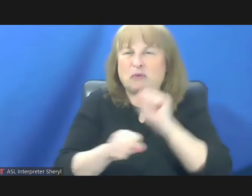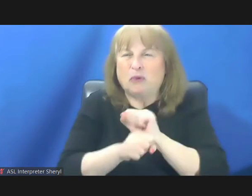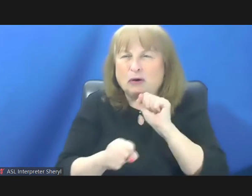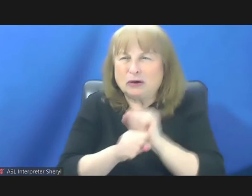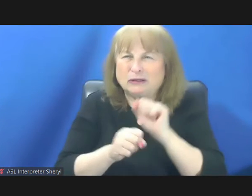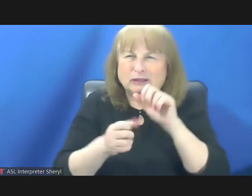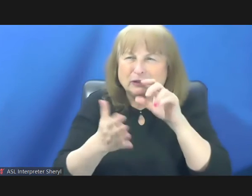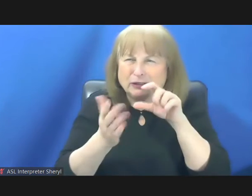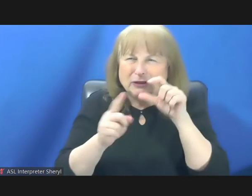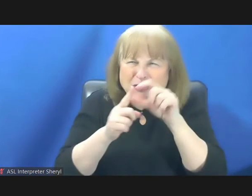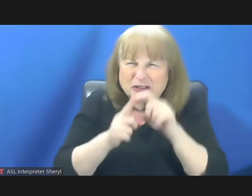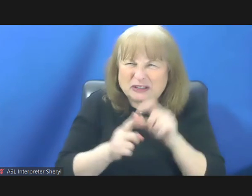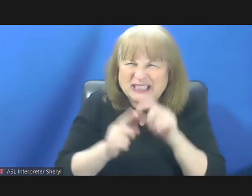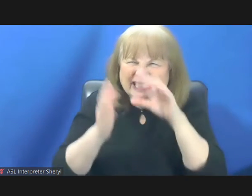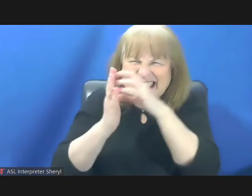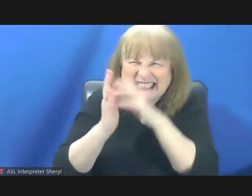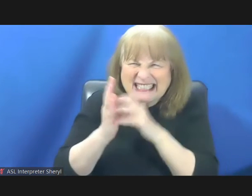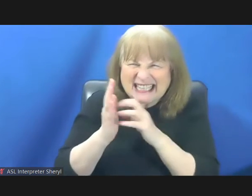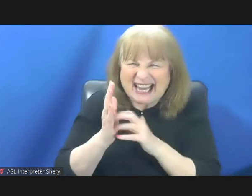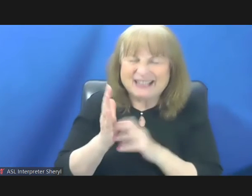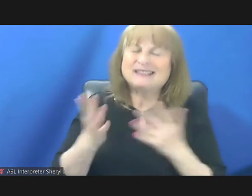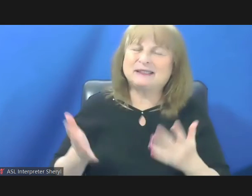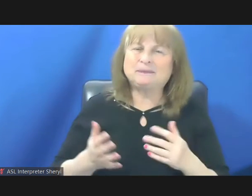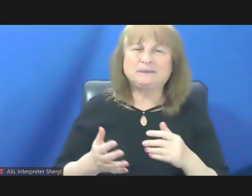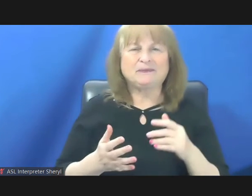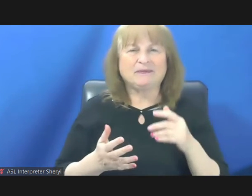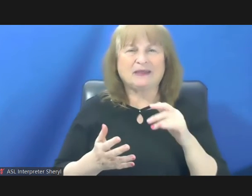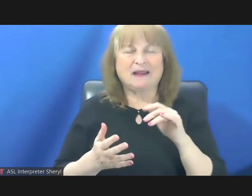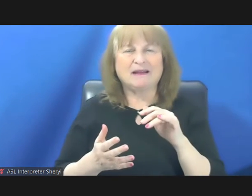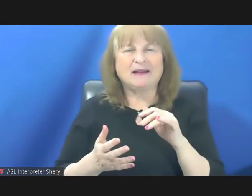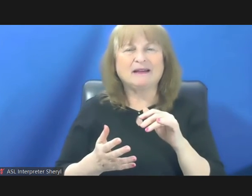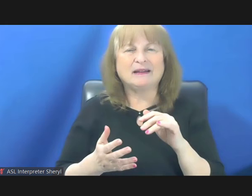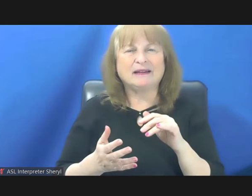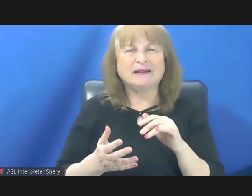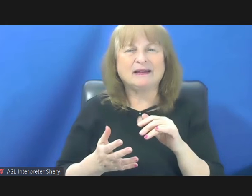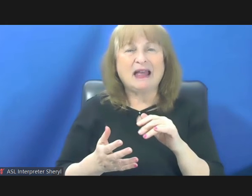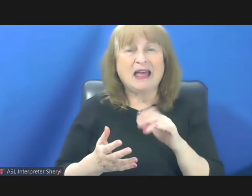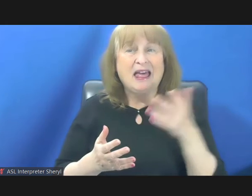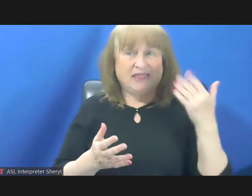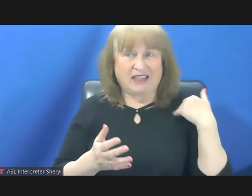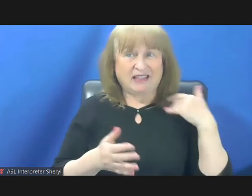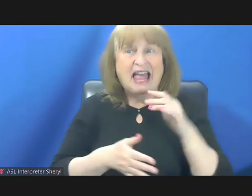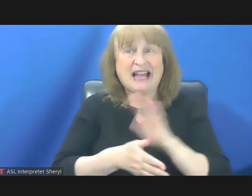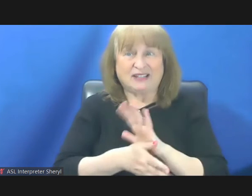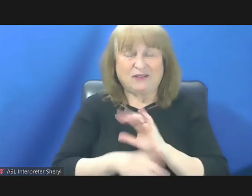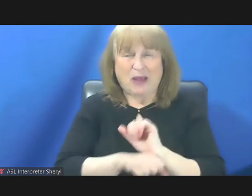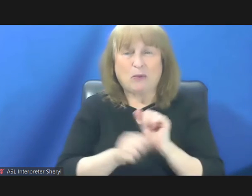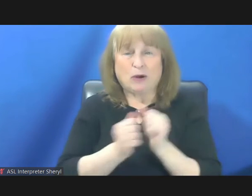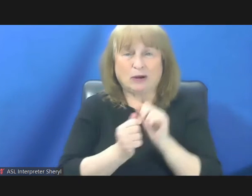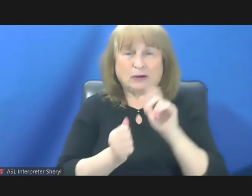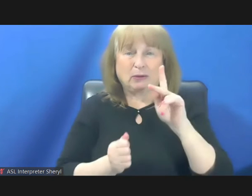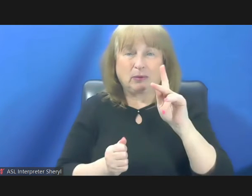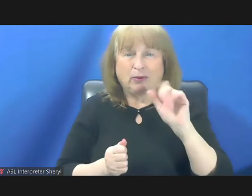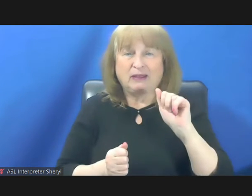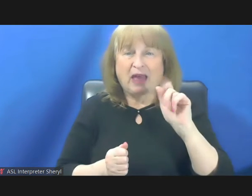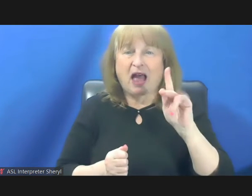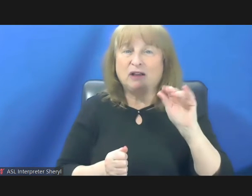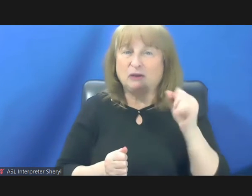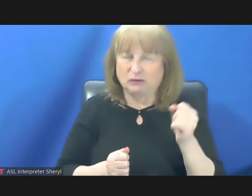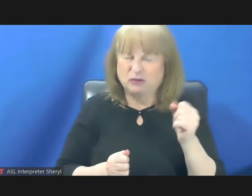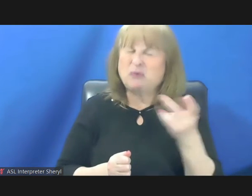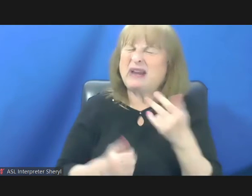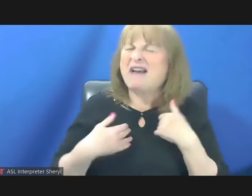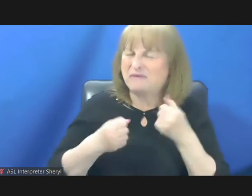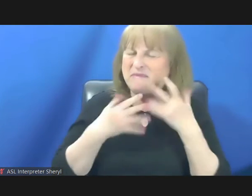forth. Yeah. But to contrast that film with the last film that I also worked with Ákos, and in between we have a number of other films,